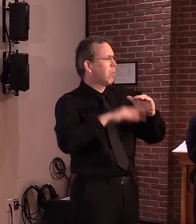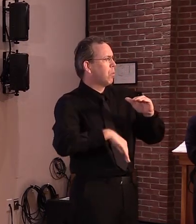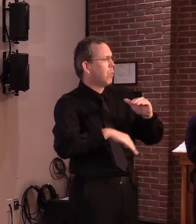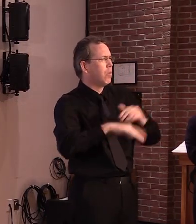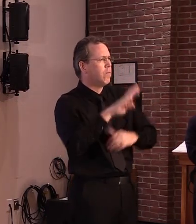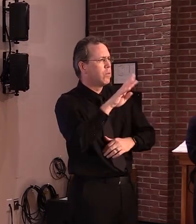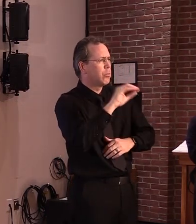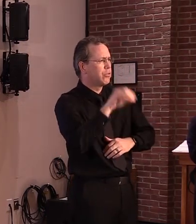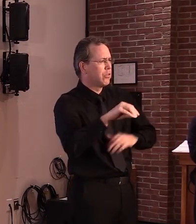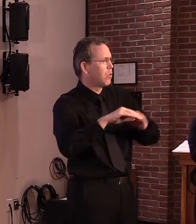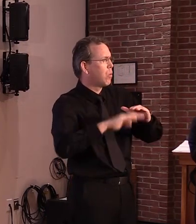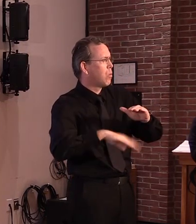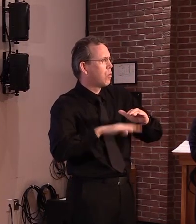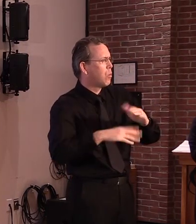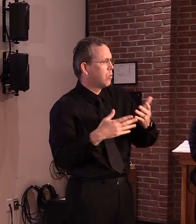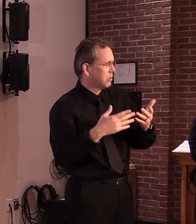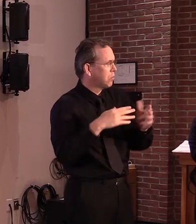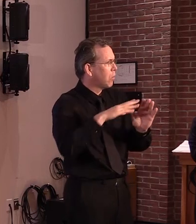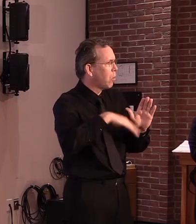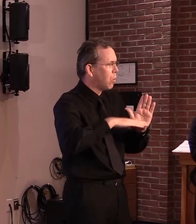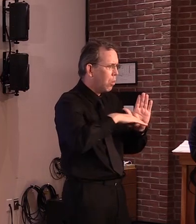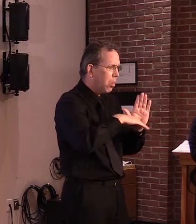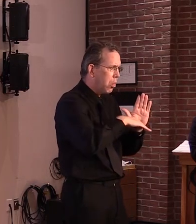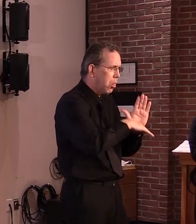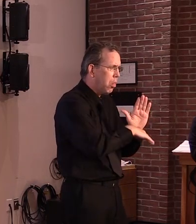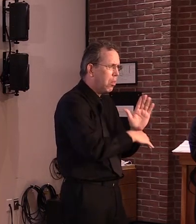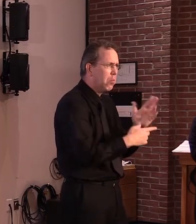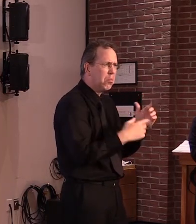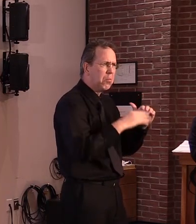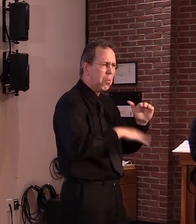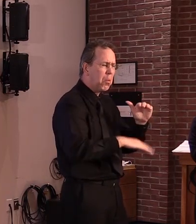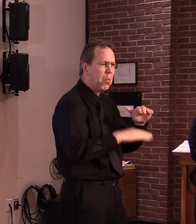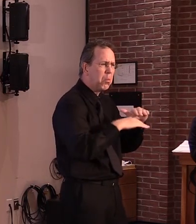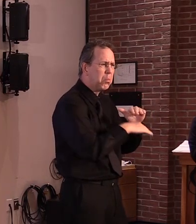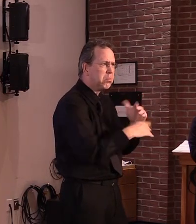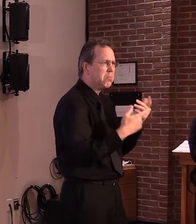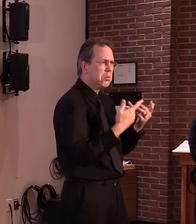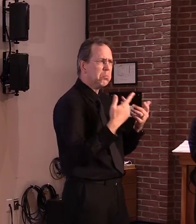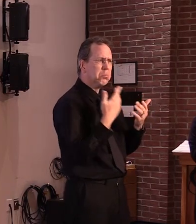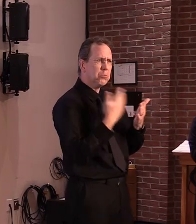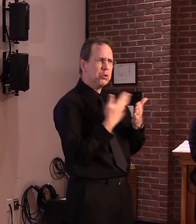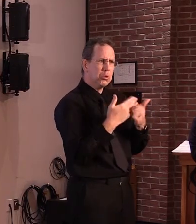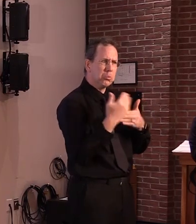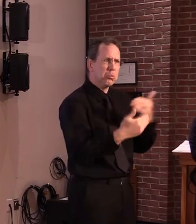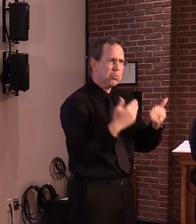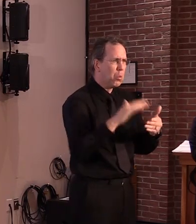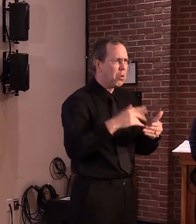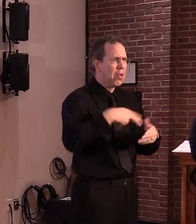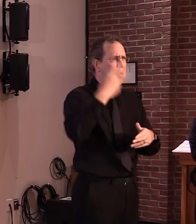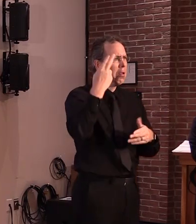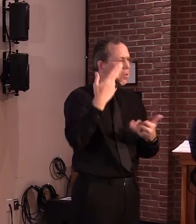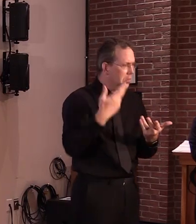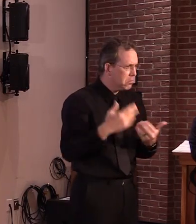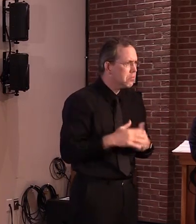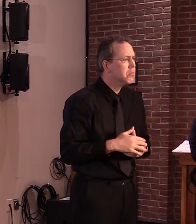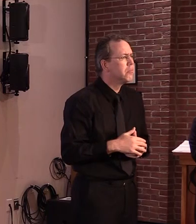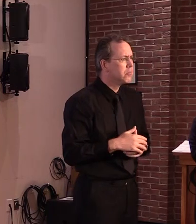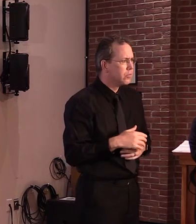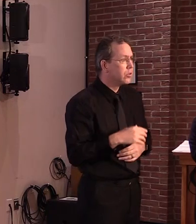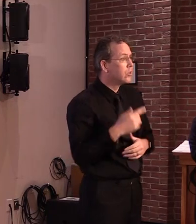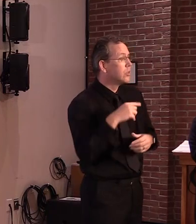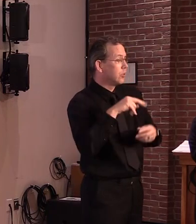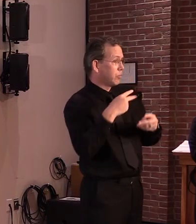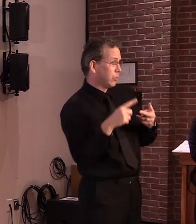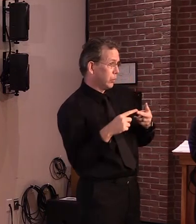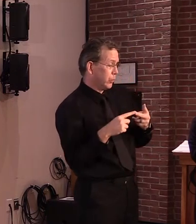weeks, and we are currently well below that 4% guardrail. Again, the second metric we want to follow closely is the